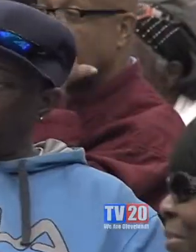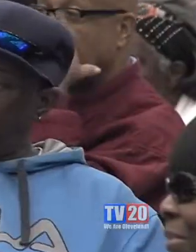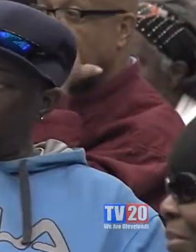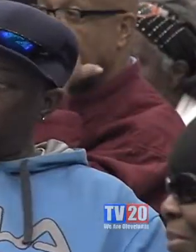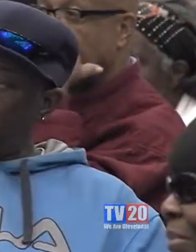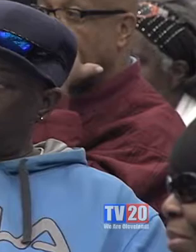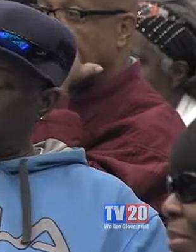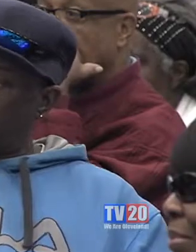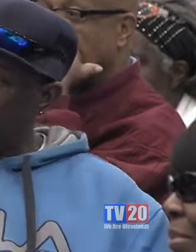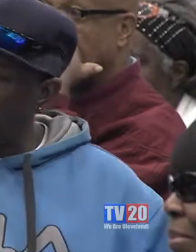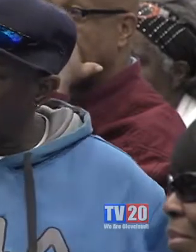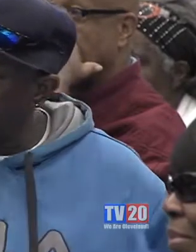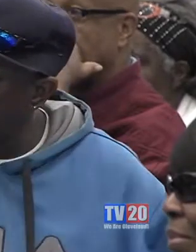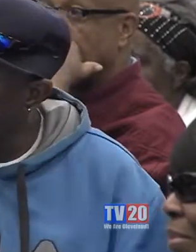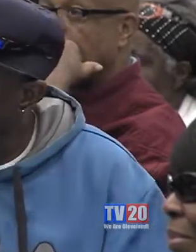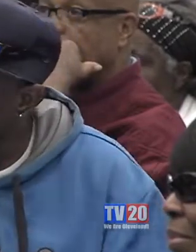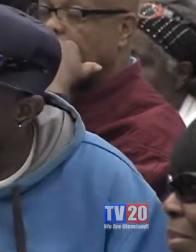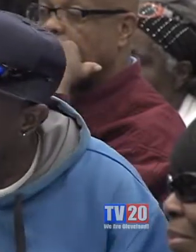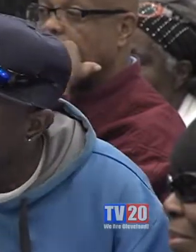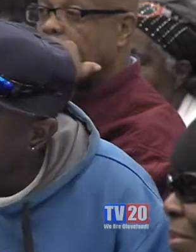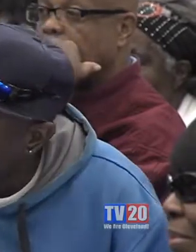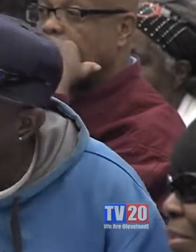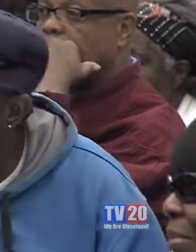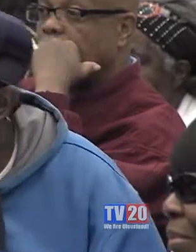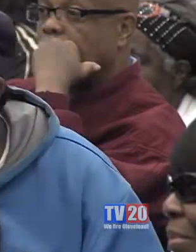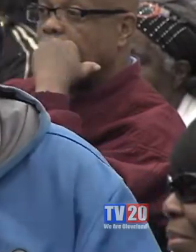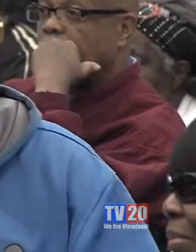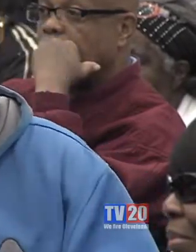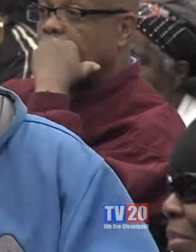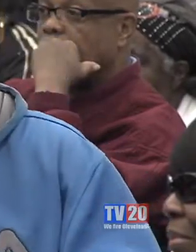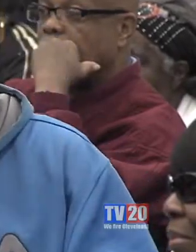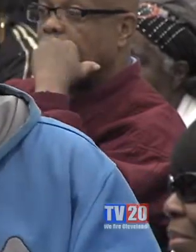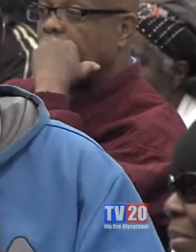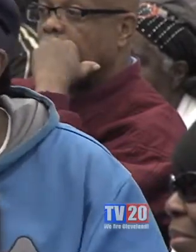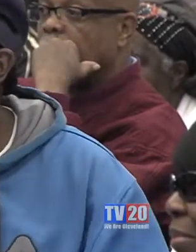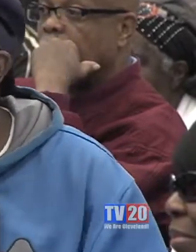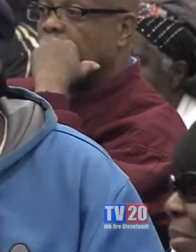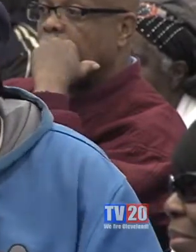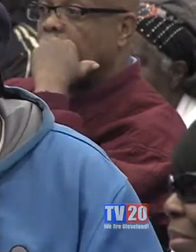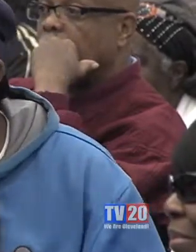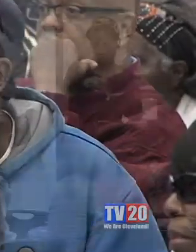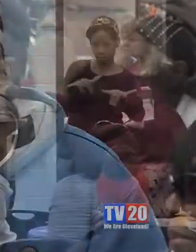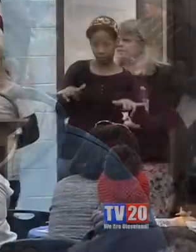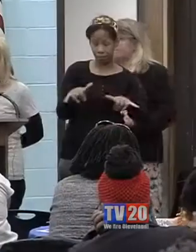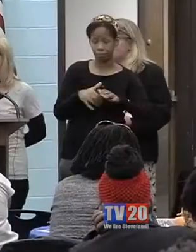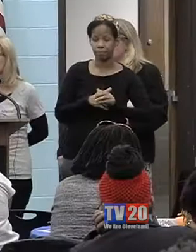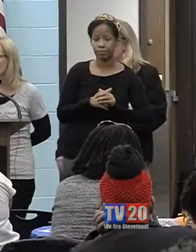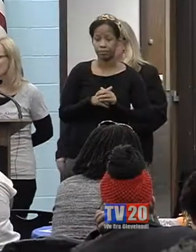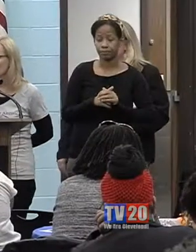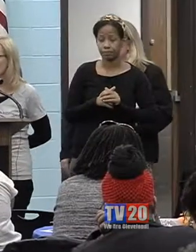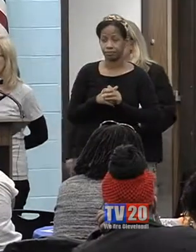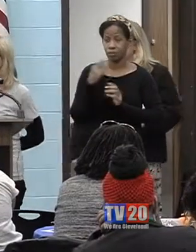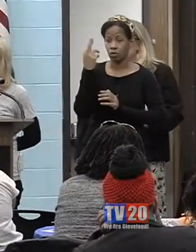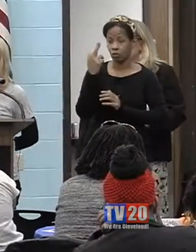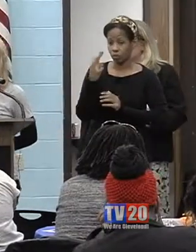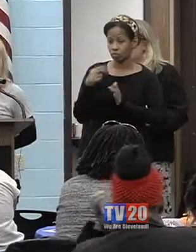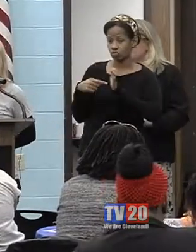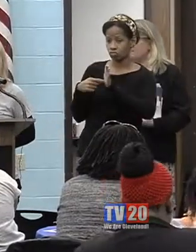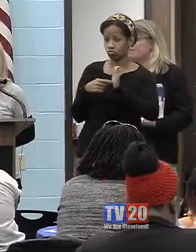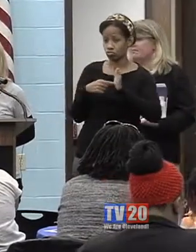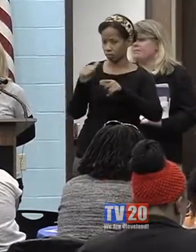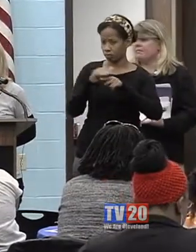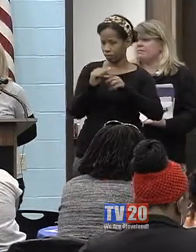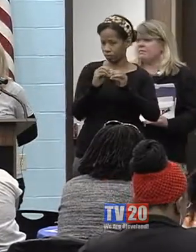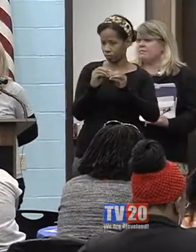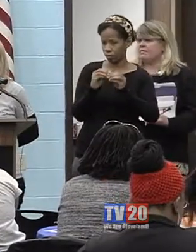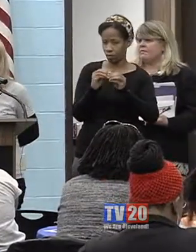the blue light. Blue light can be harmful, it can be helpful. But what one of the causes is, we're going to unpack this a little